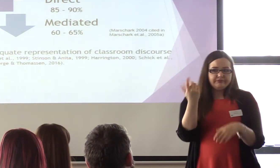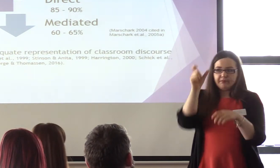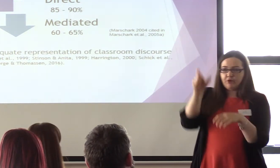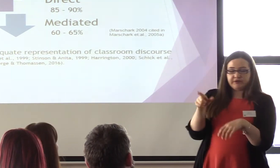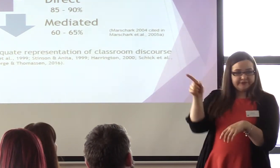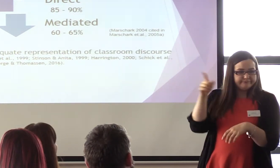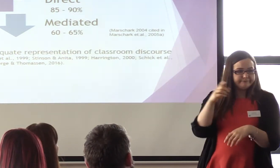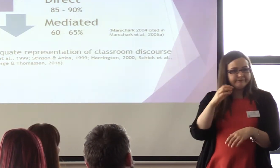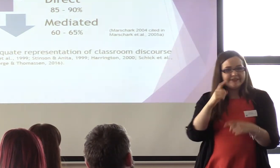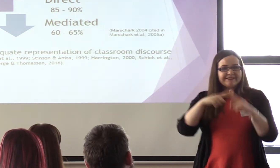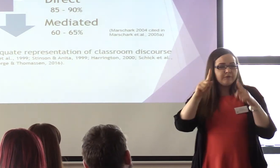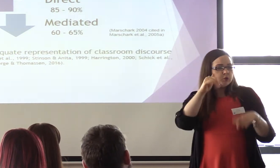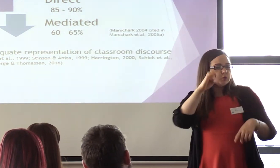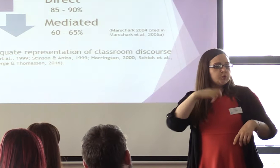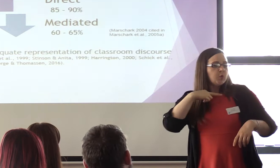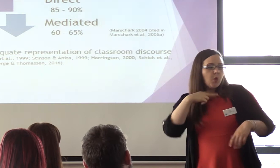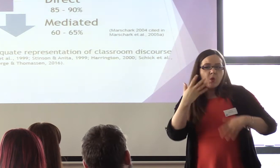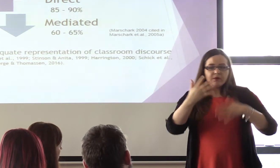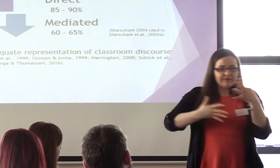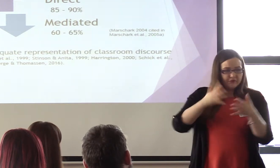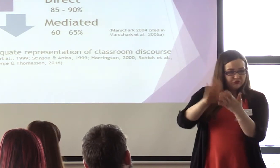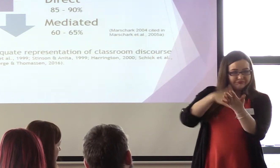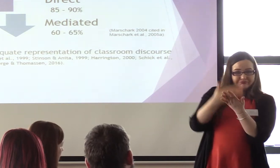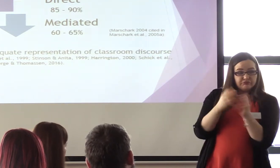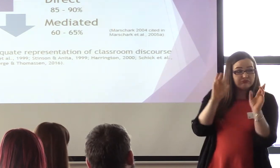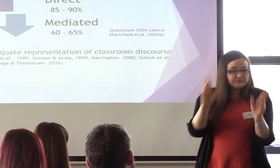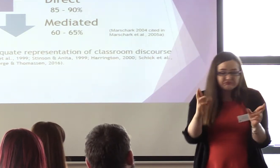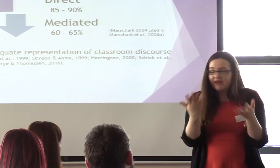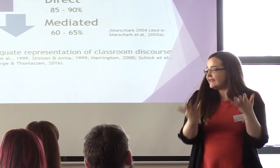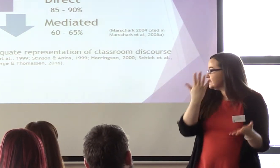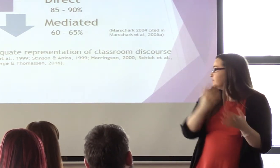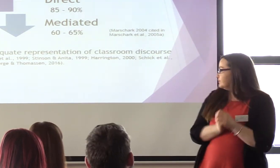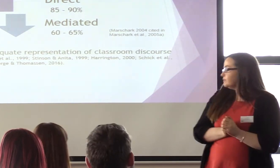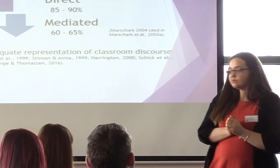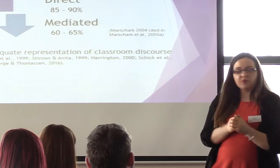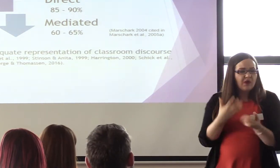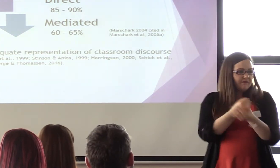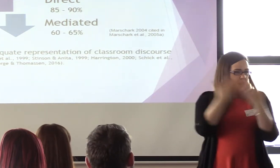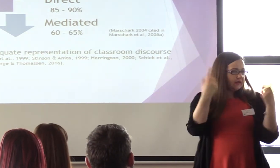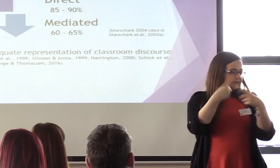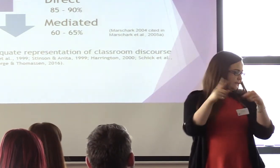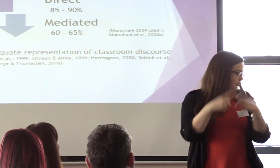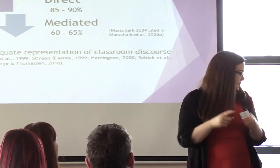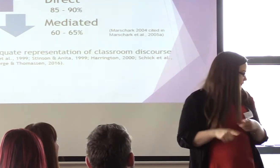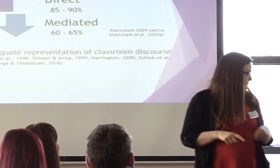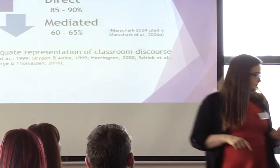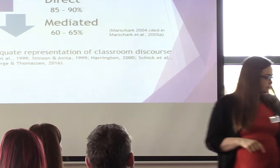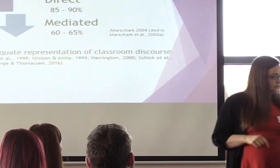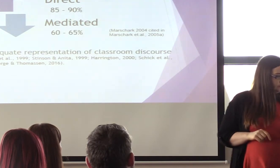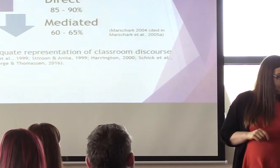time. Let's say, for example, different accents, different tones within people's voices. There's a lot of, I suppose, kind